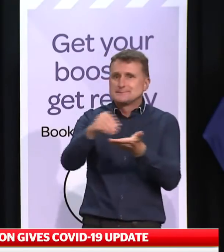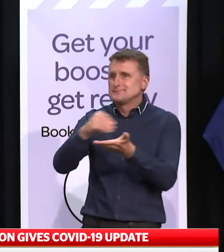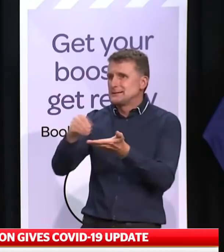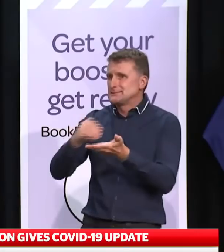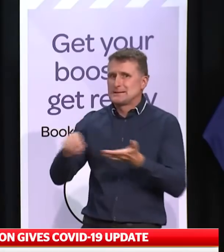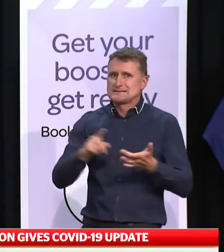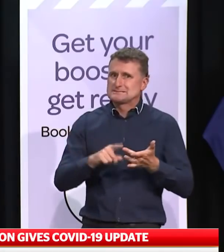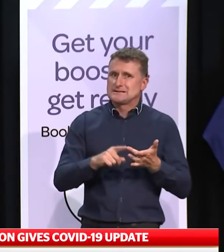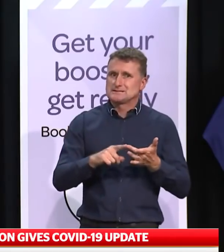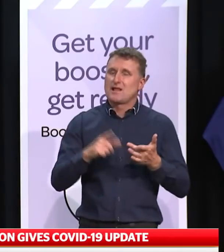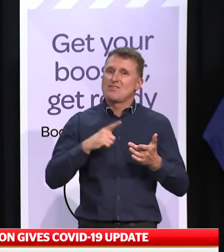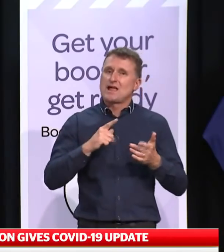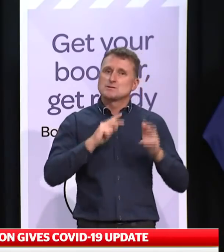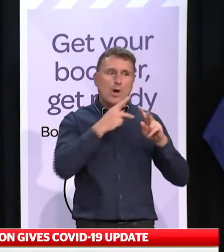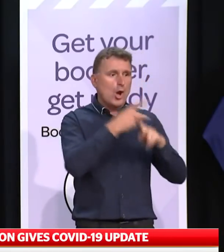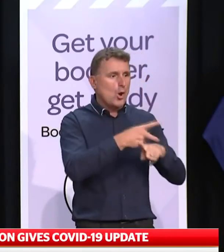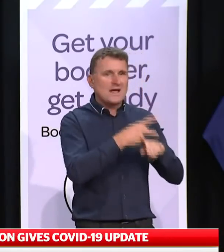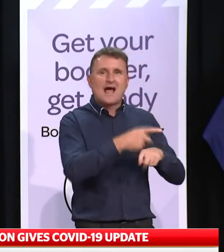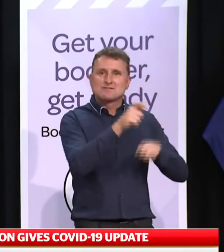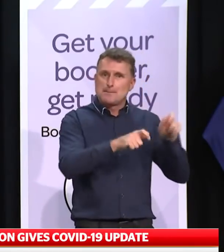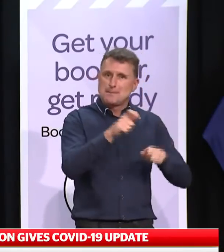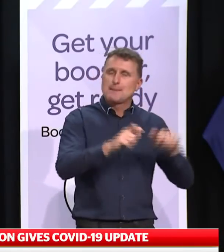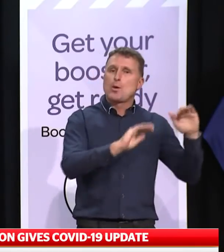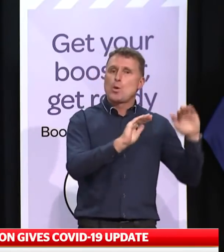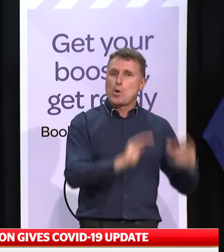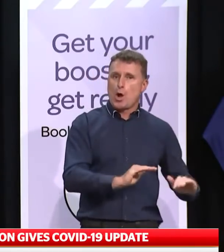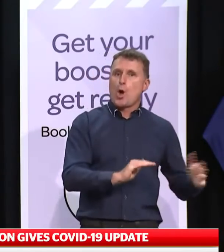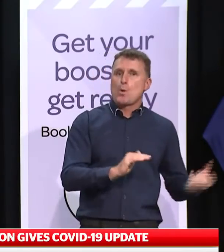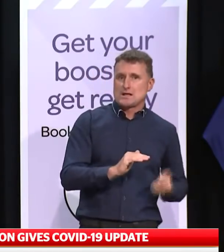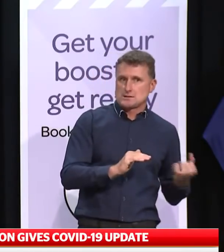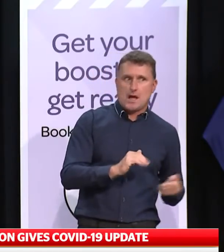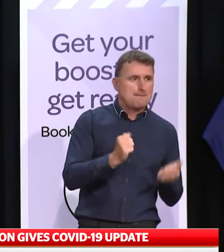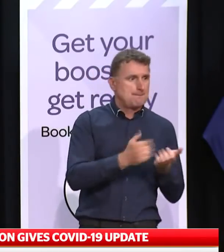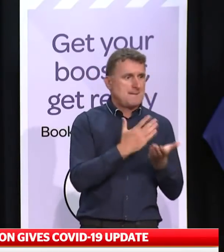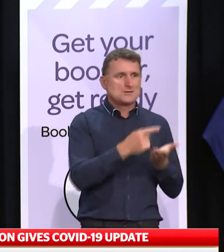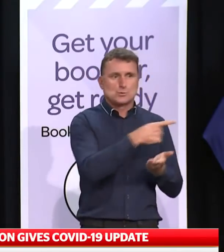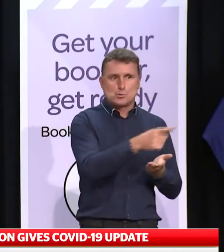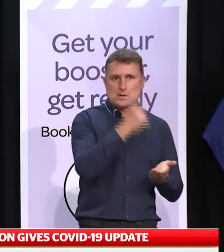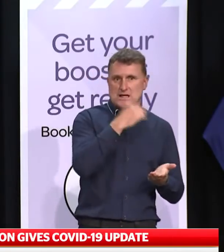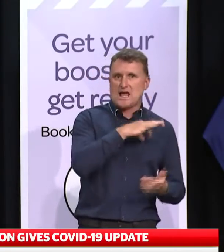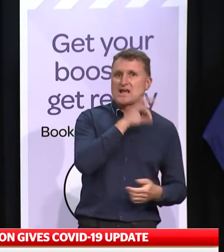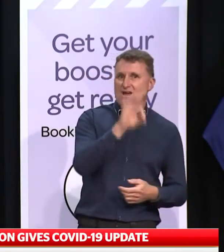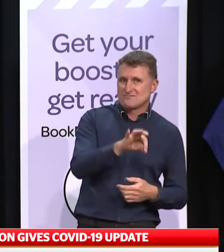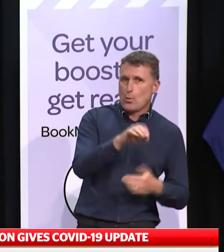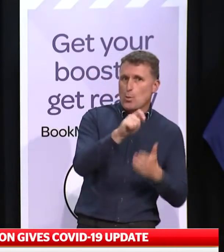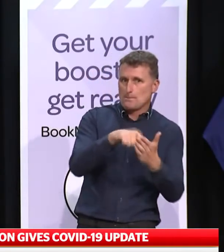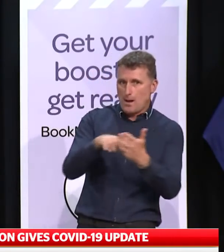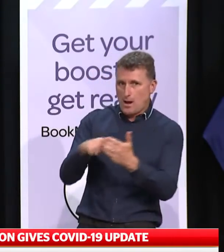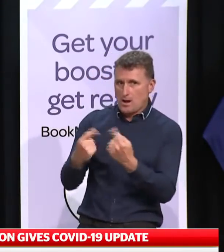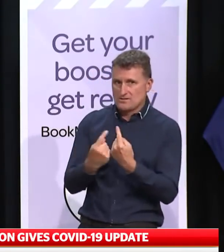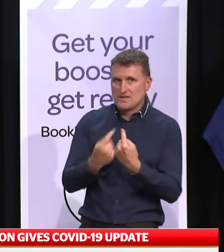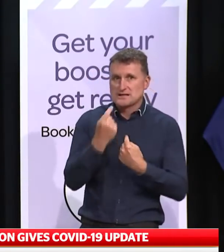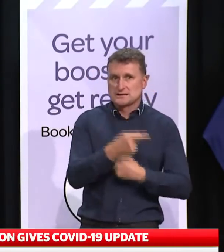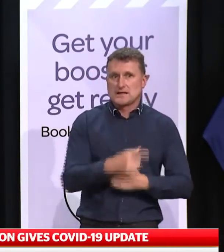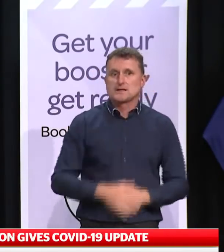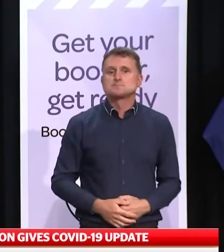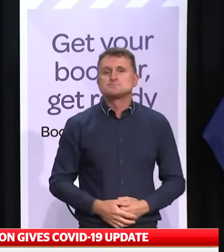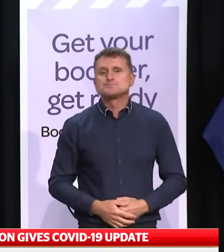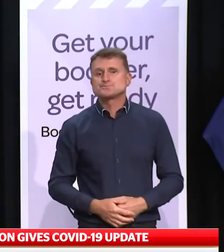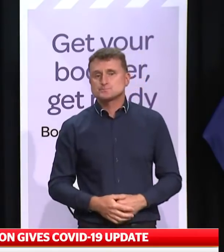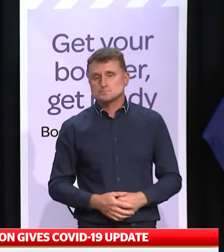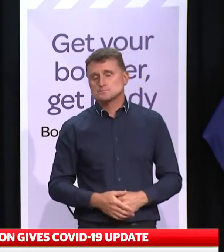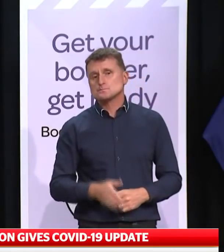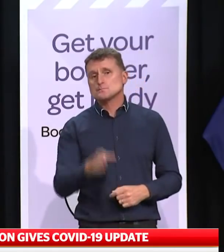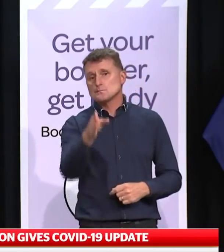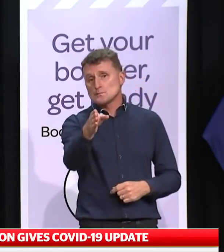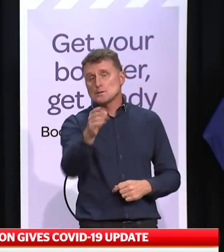the lowest income New Zealanders to make sure that they can afford what they need. Minister, on inflation, in other